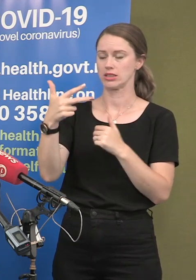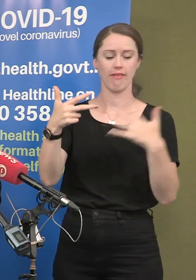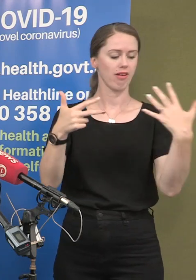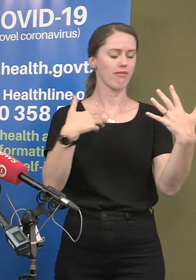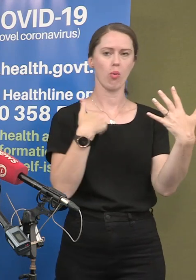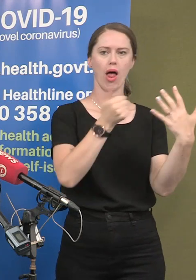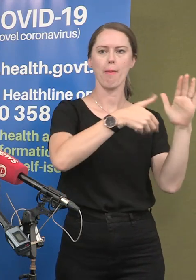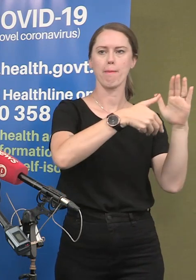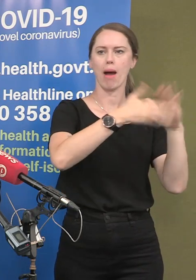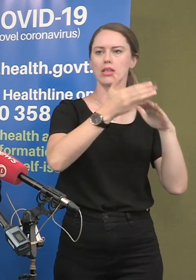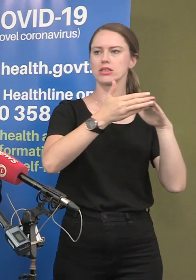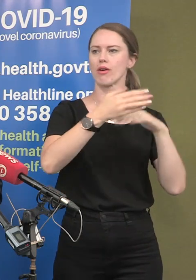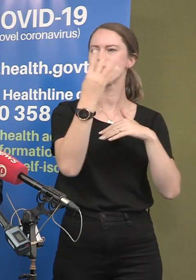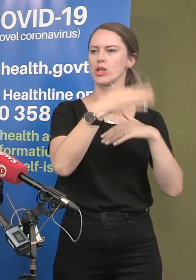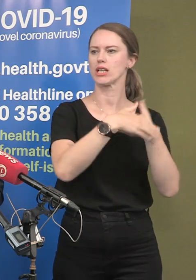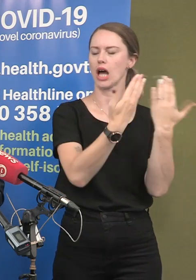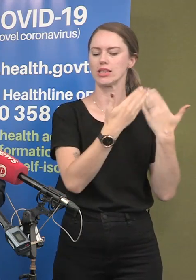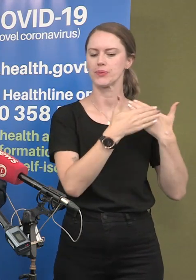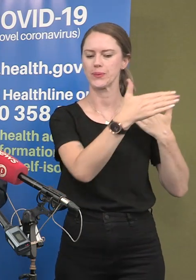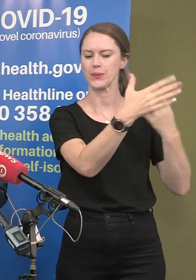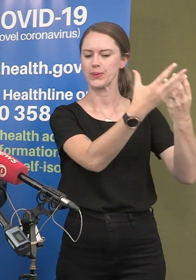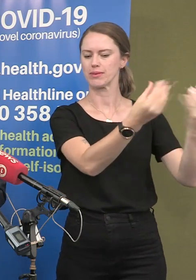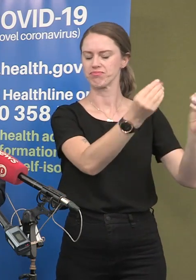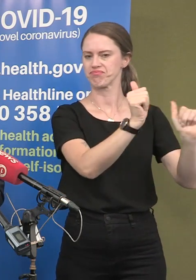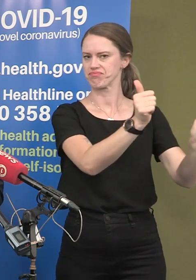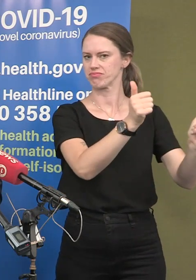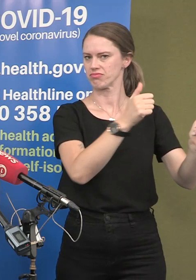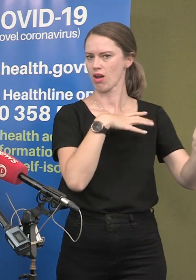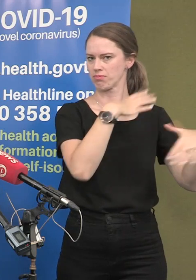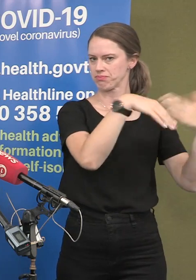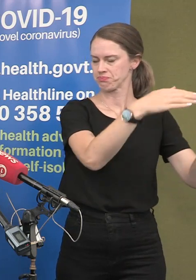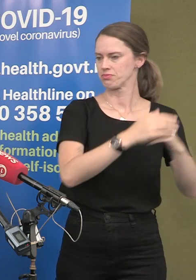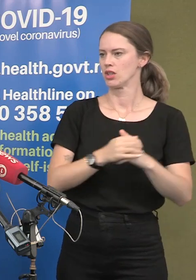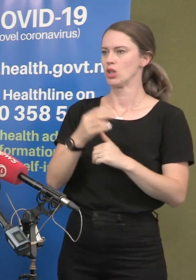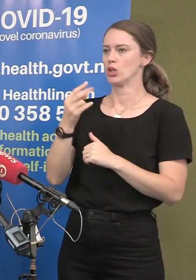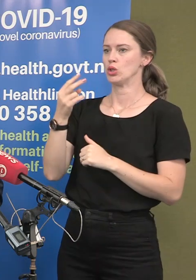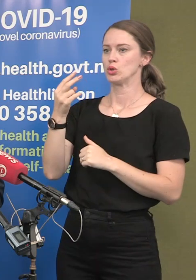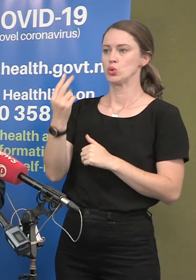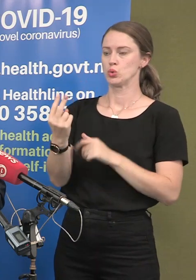well and have passed the 14-day period of concern. 2 other passengers,